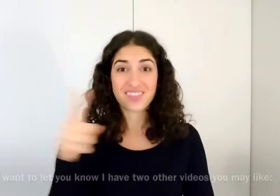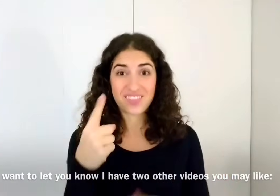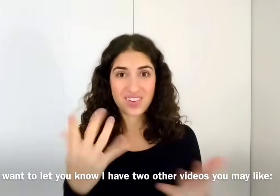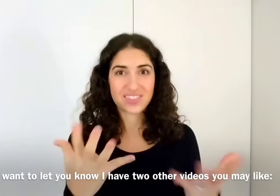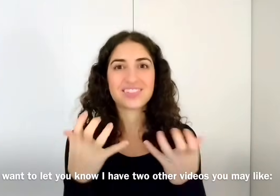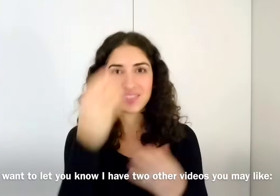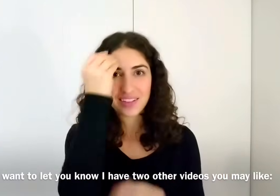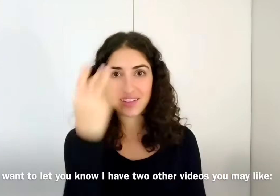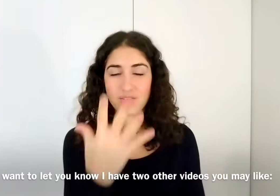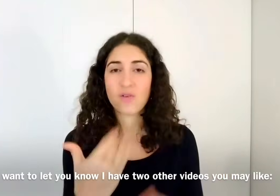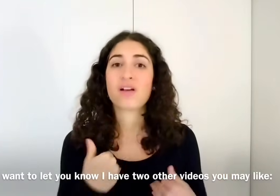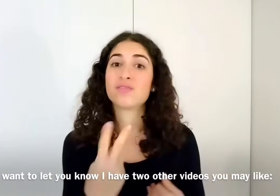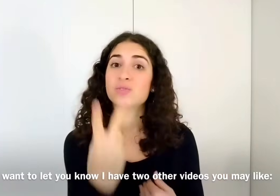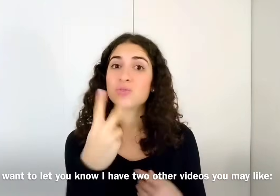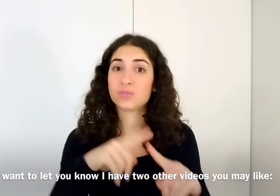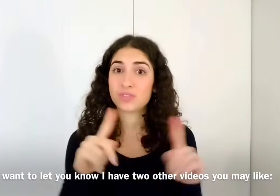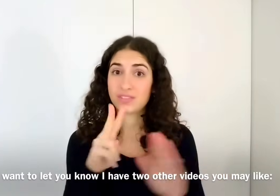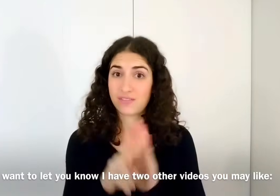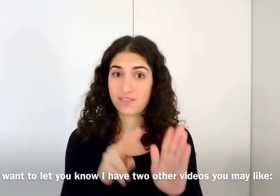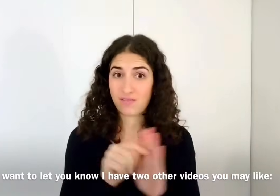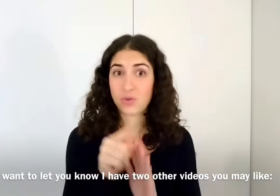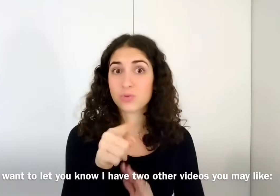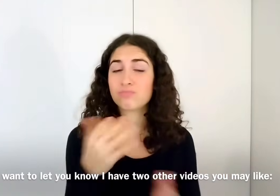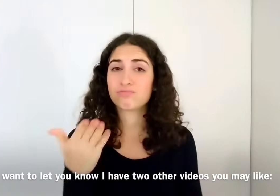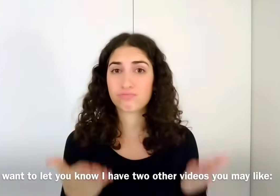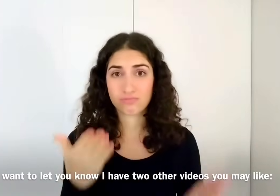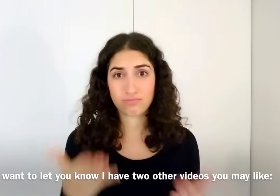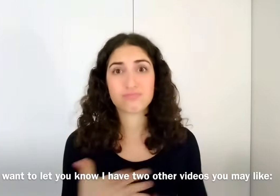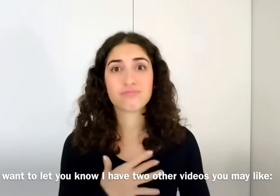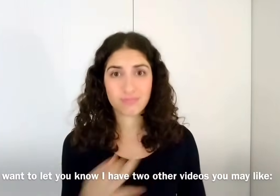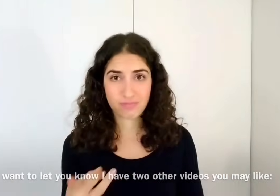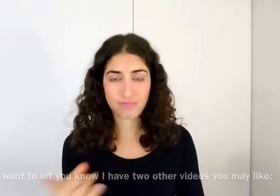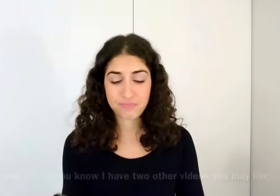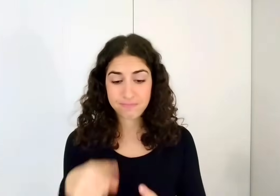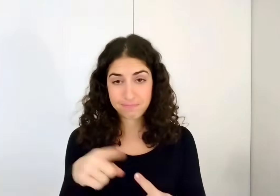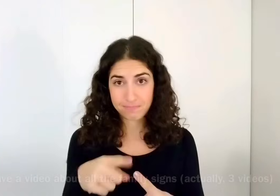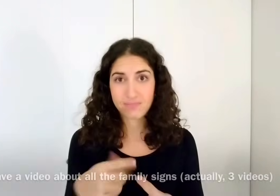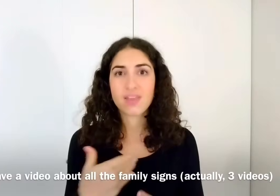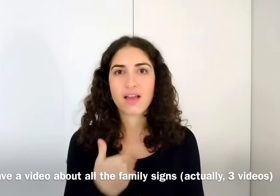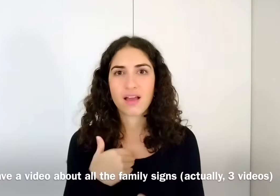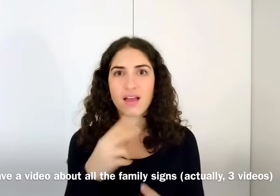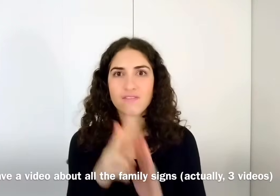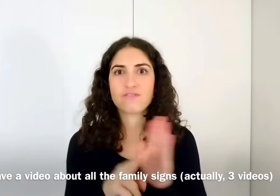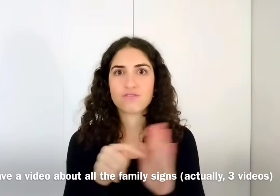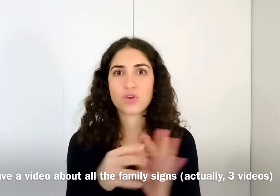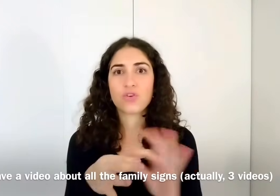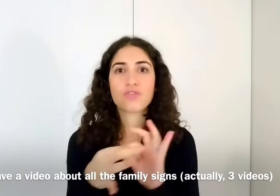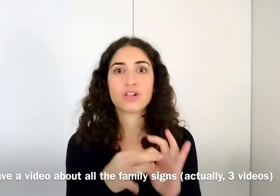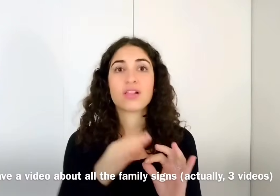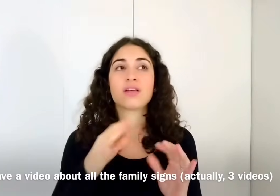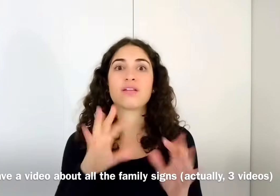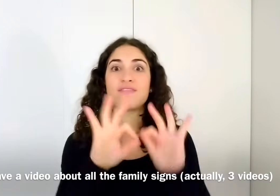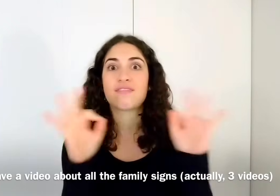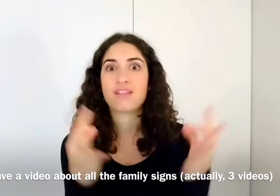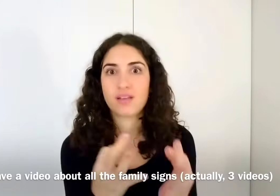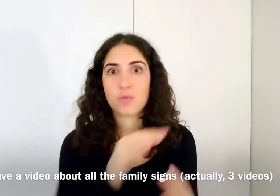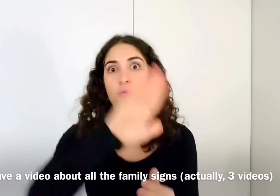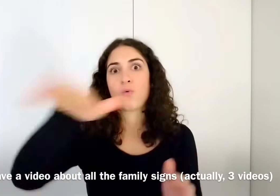minutes. First, I want to let you know that I do have two other videos that you may like. The first, I have videos related to